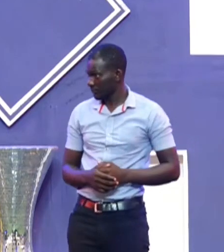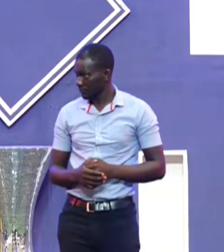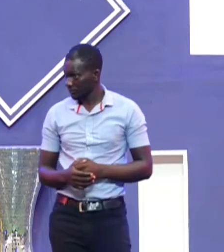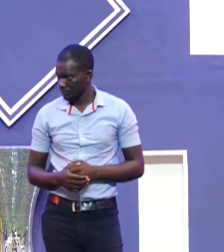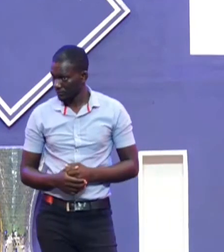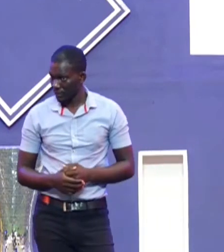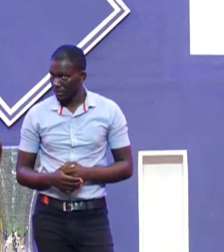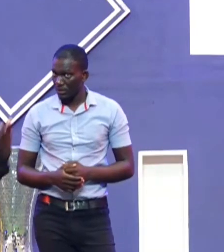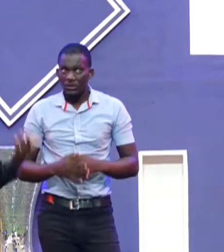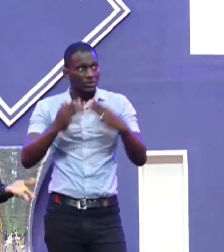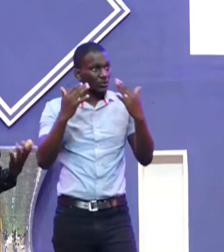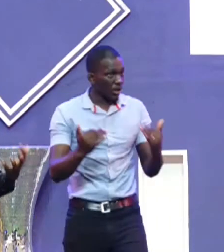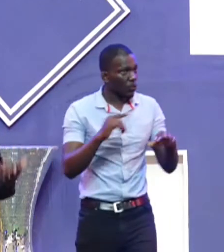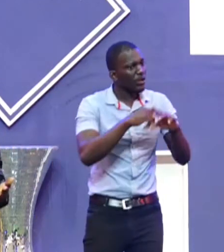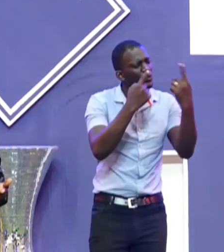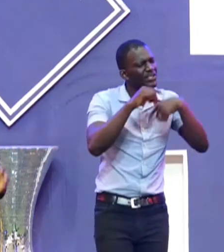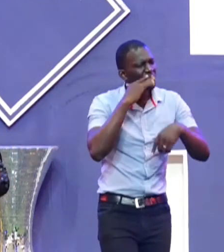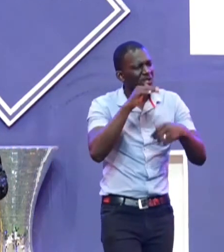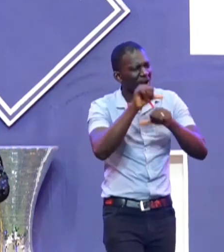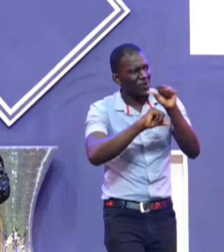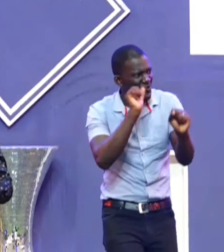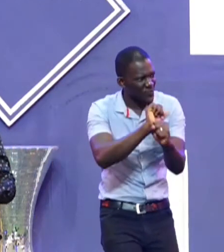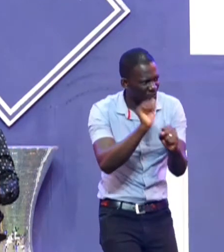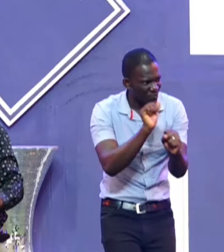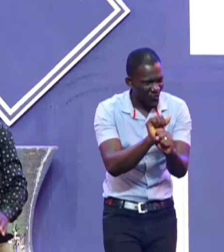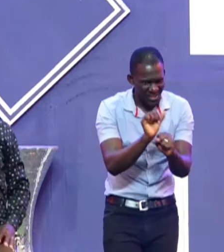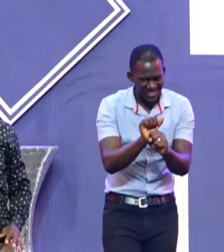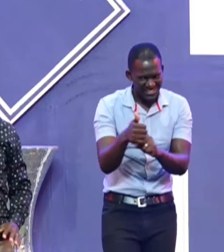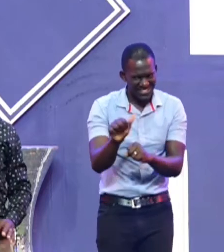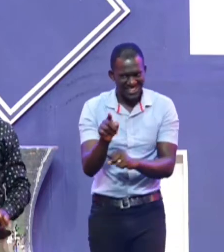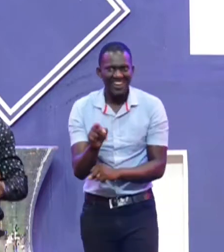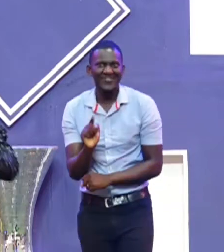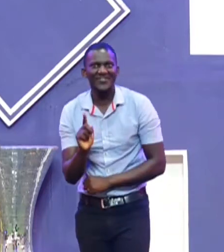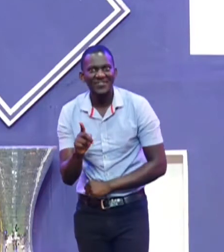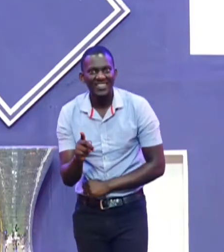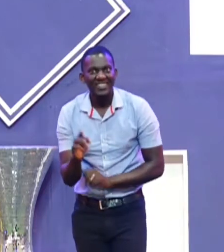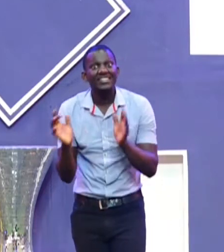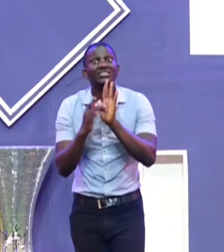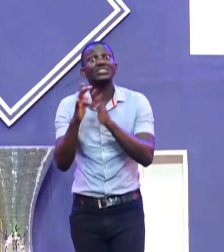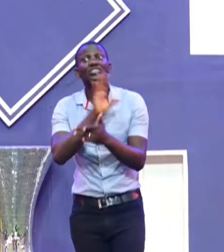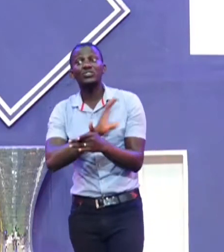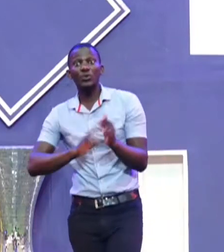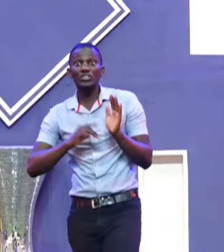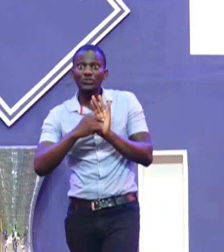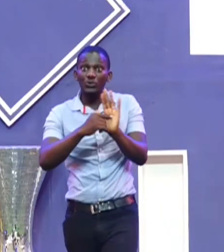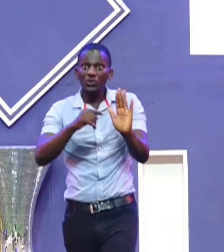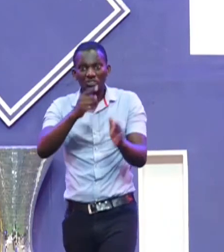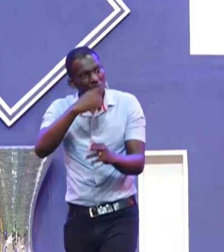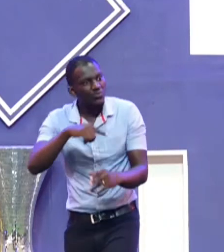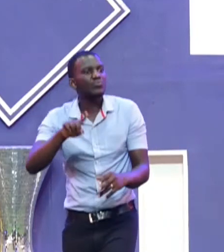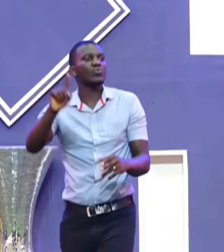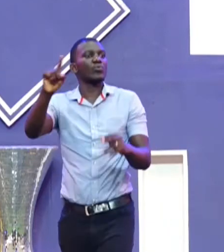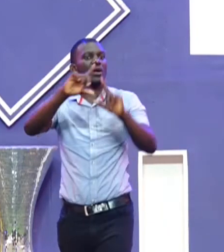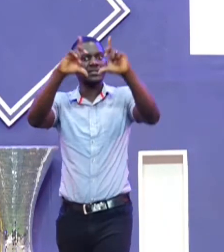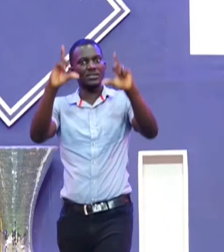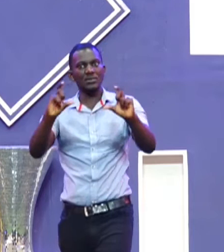Kakati wetuogera kukukola. So even when we just talk about even working, Christ will show you